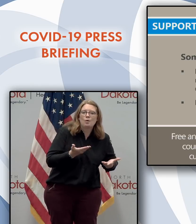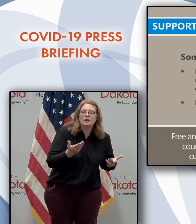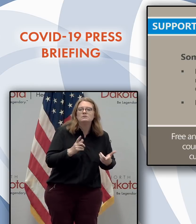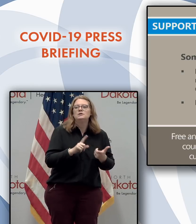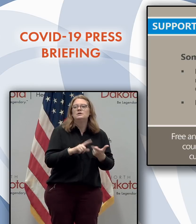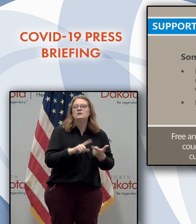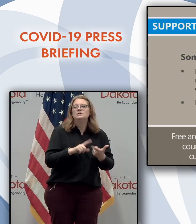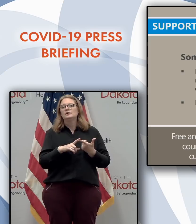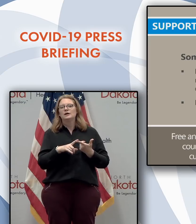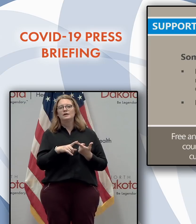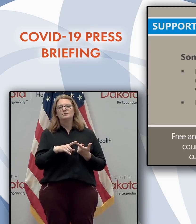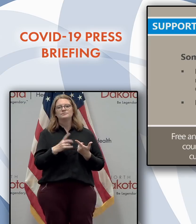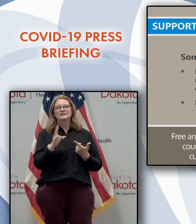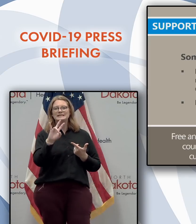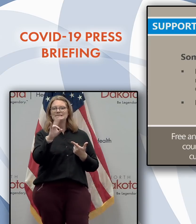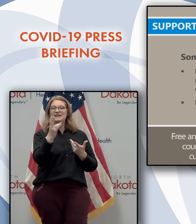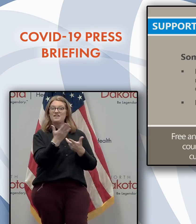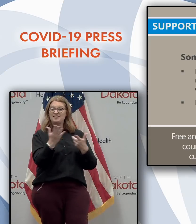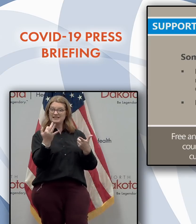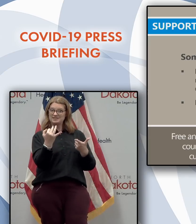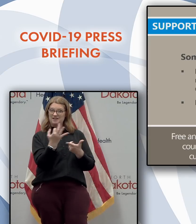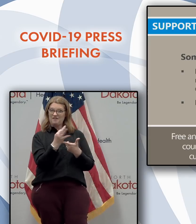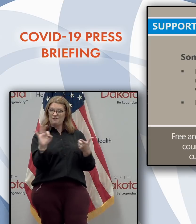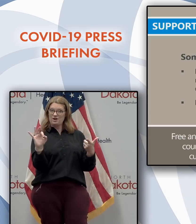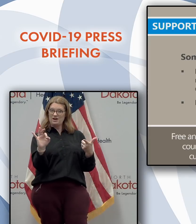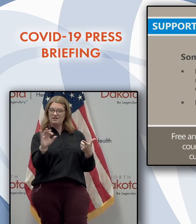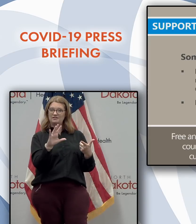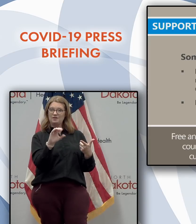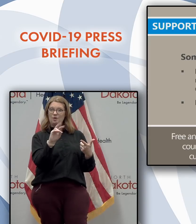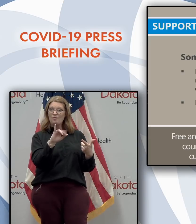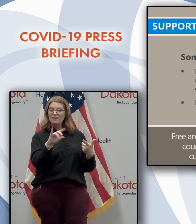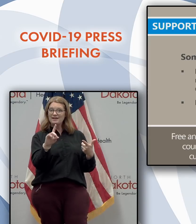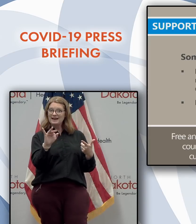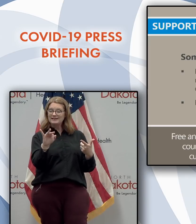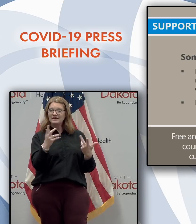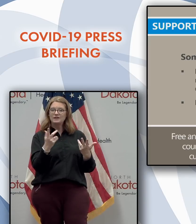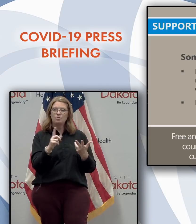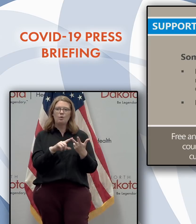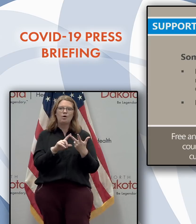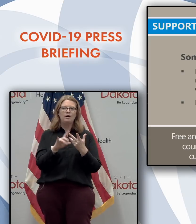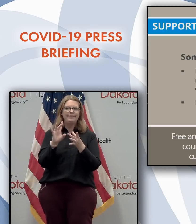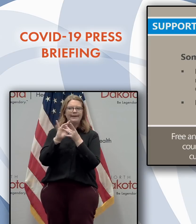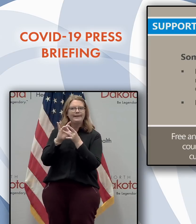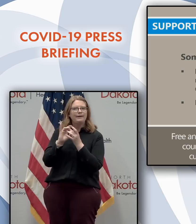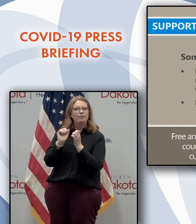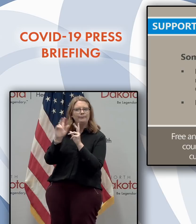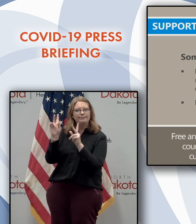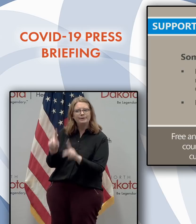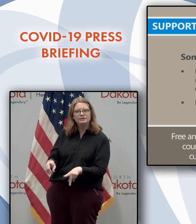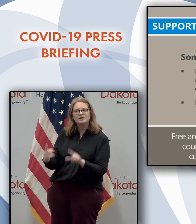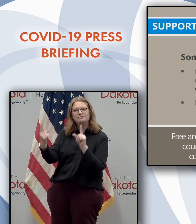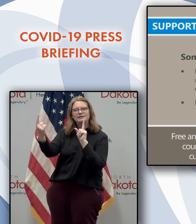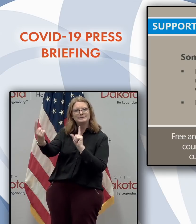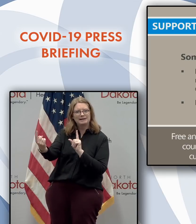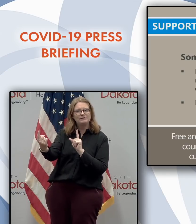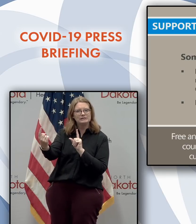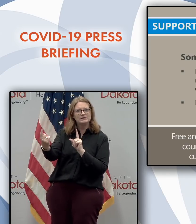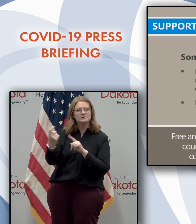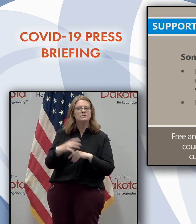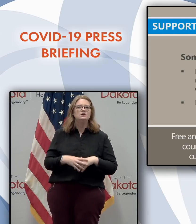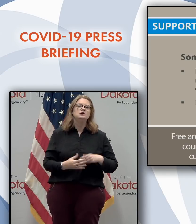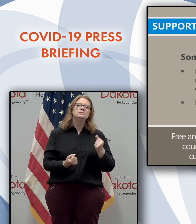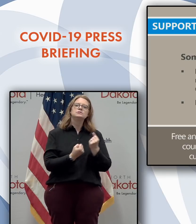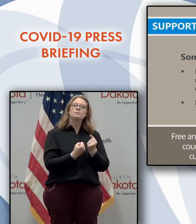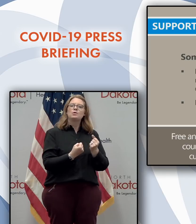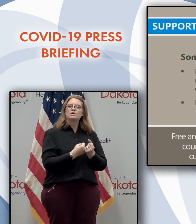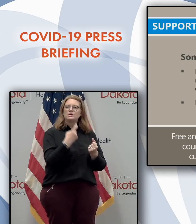out 7 things that are now free because of COVID-19, or finding a way to connect with a person but at a safe distance. Supporting your